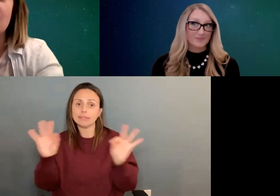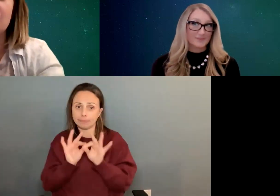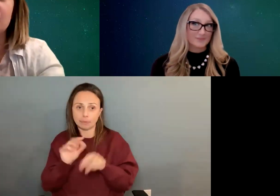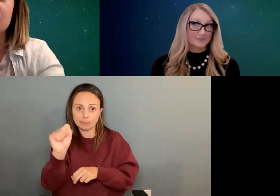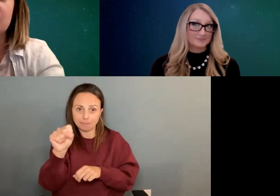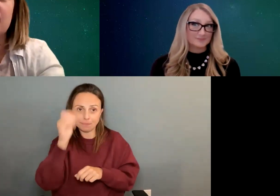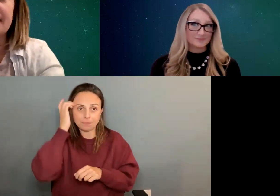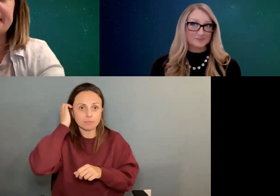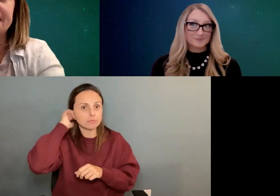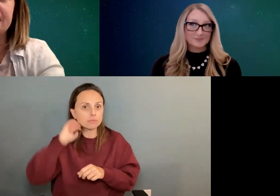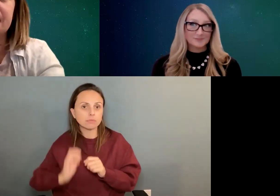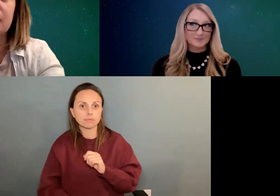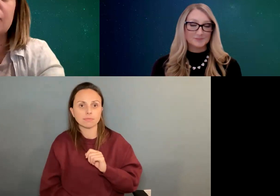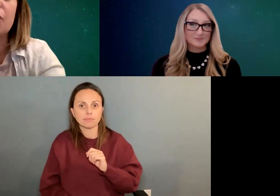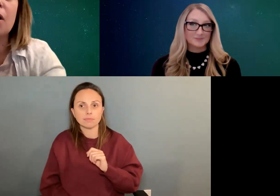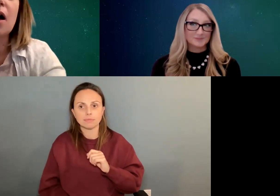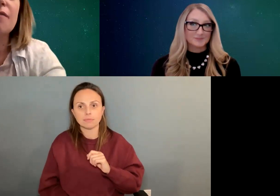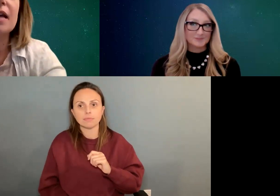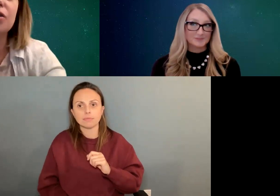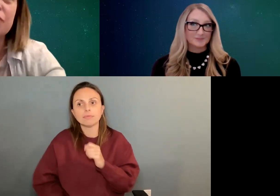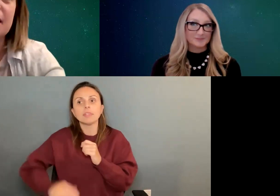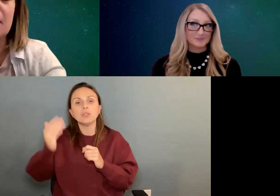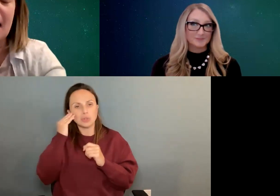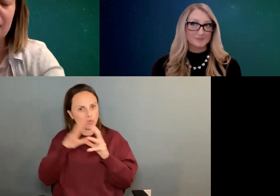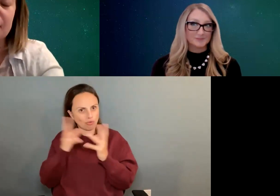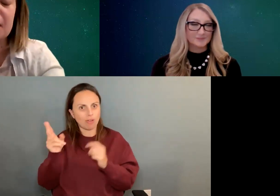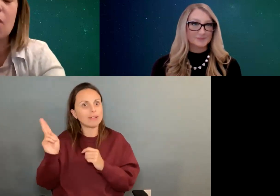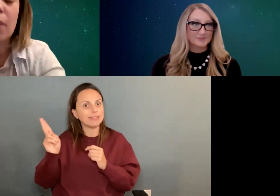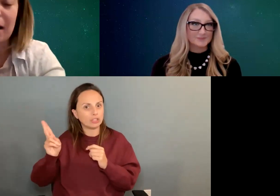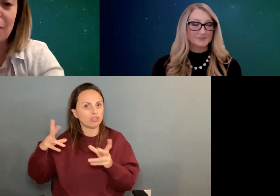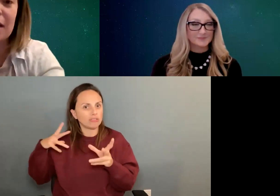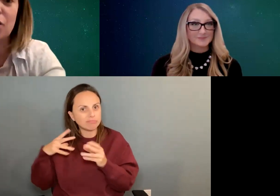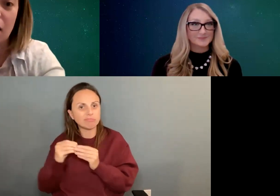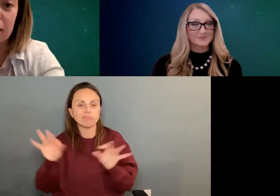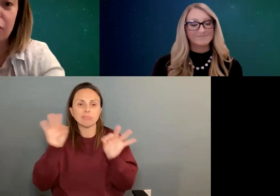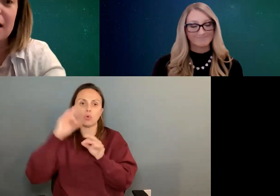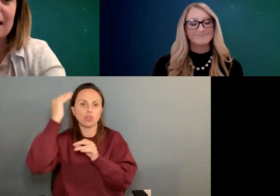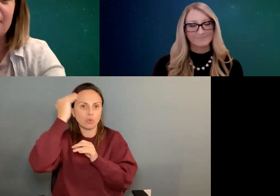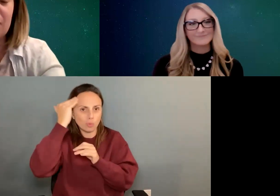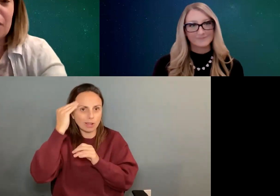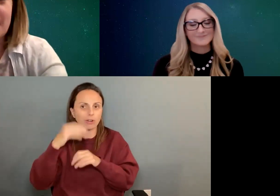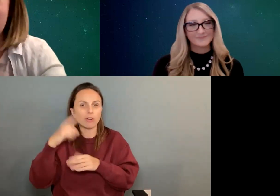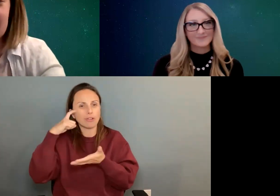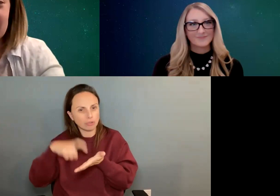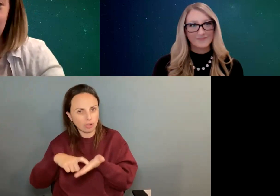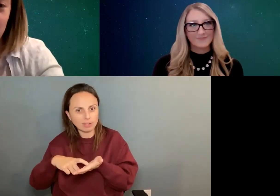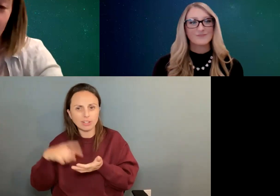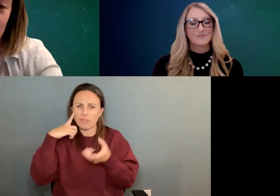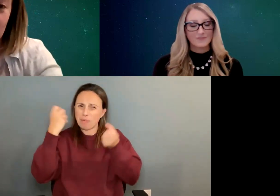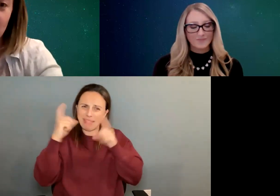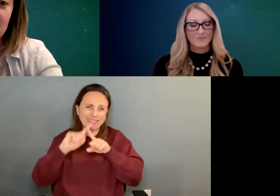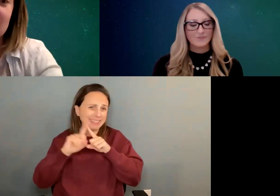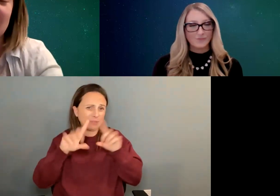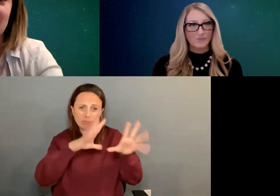think there's a lot of history that we have to be aware of and acknowledge for many